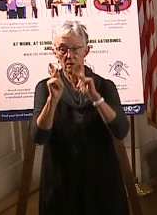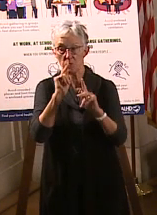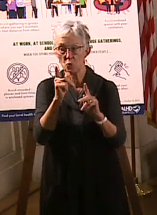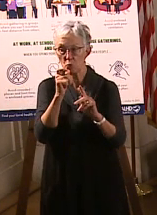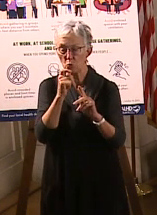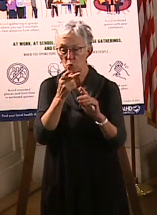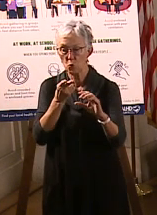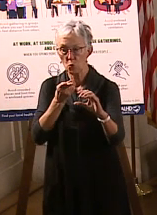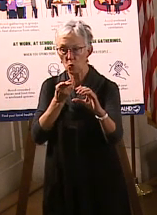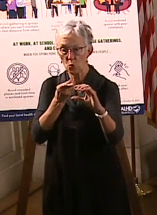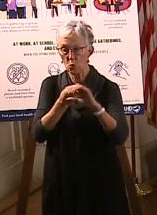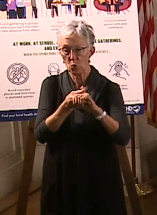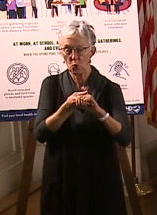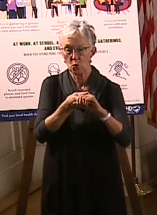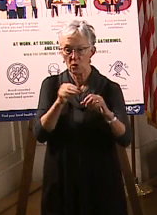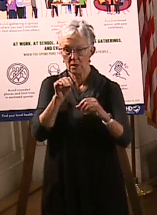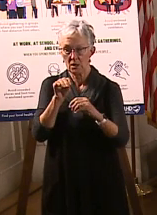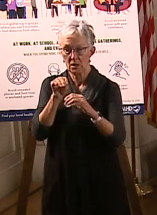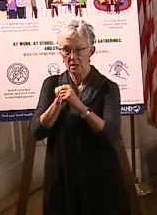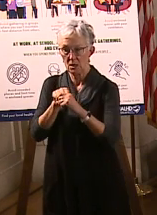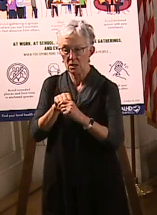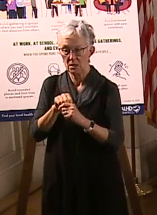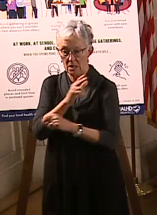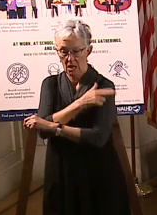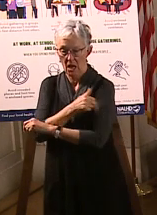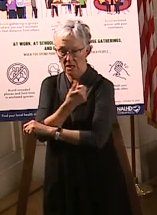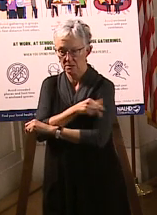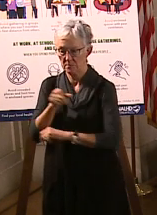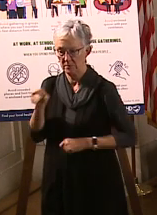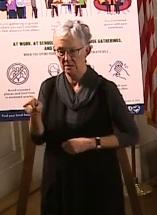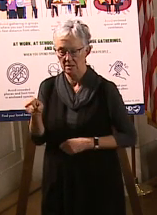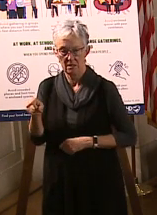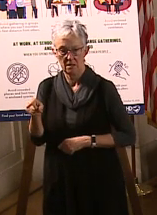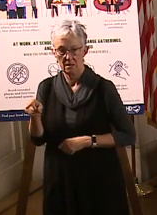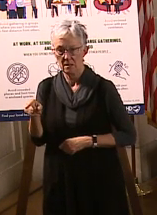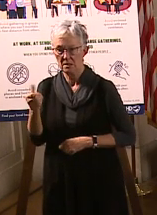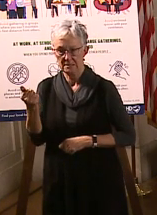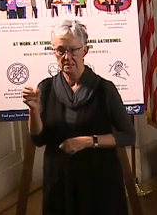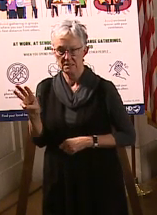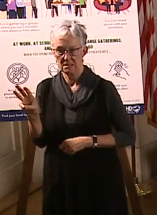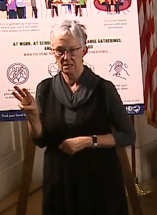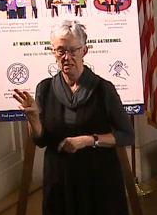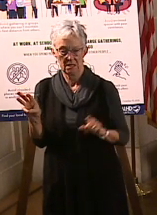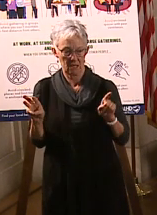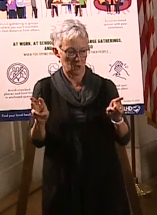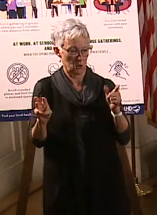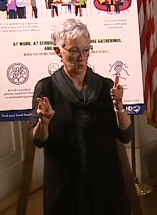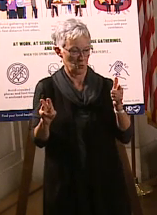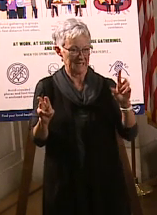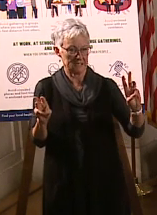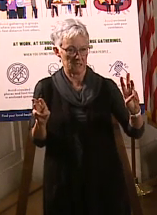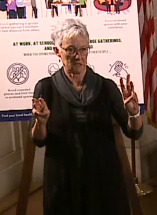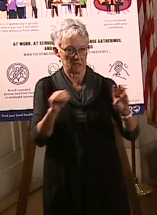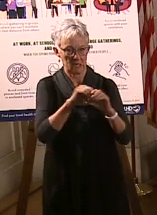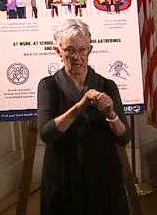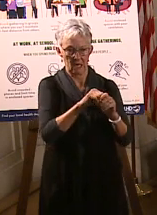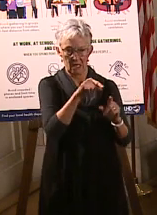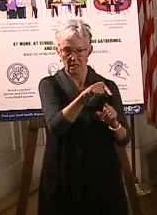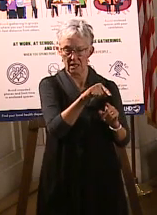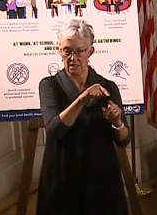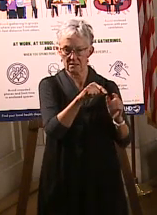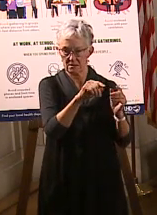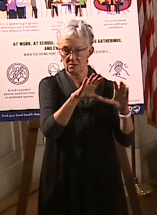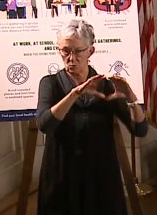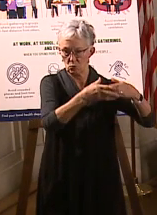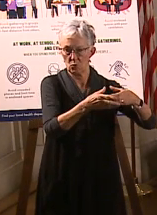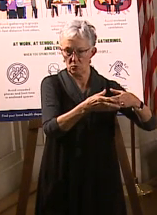hospitalized in the B117 was 16, and in the normal strain, 26. This was not a statistically